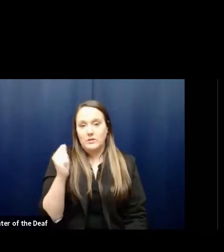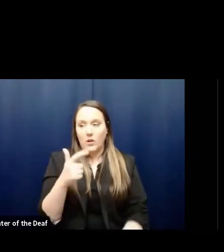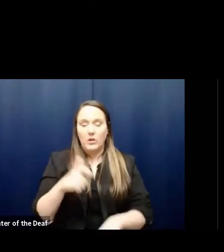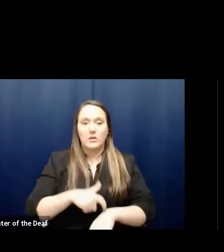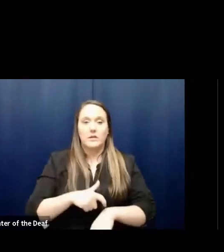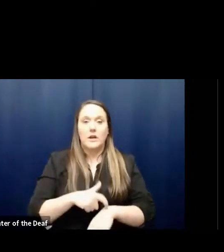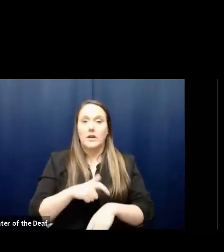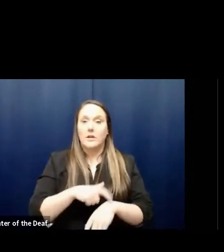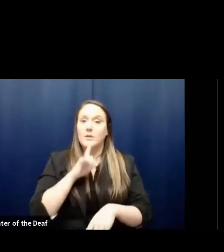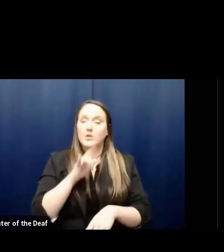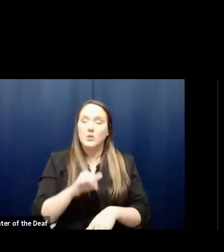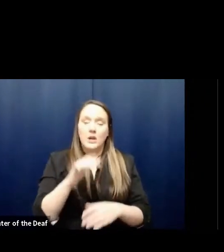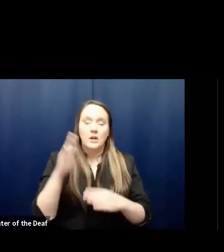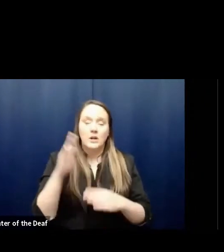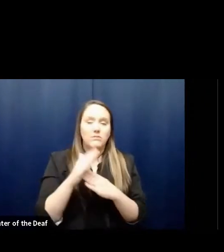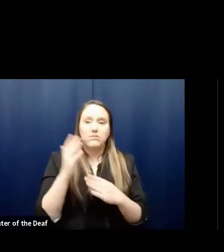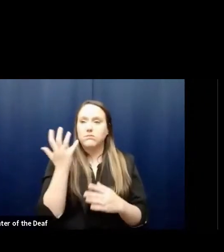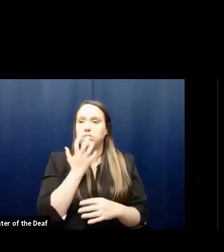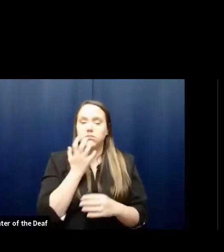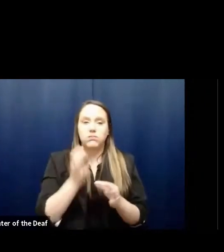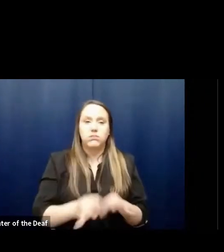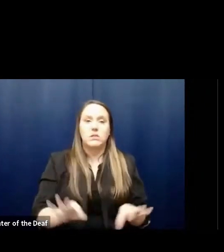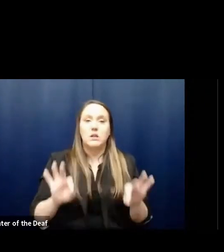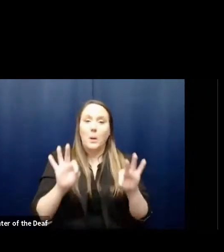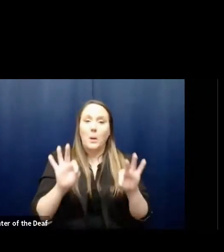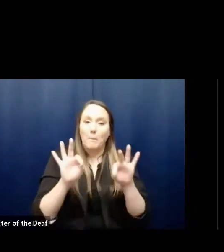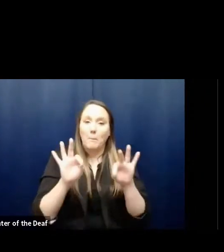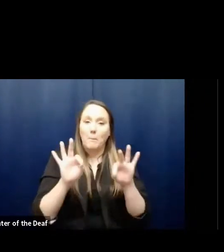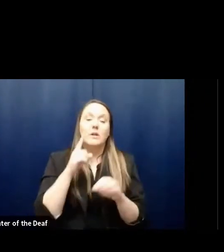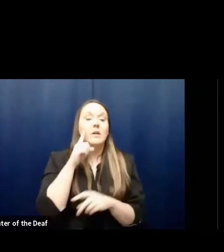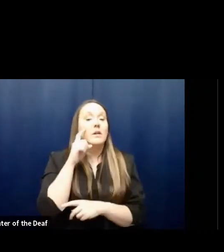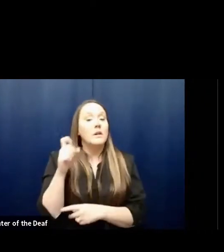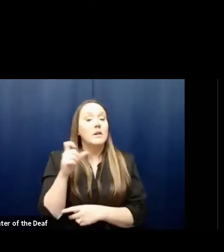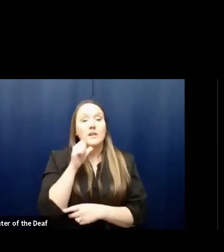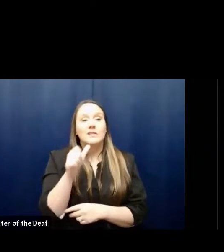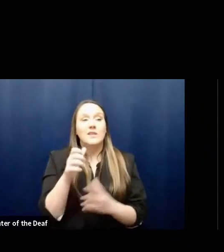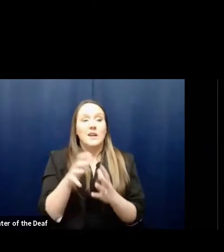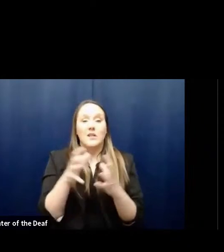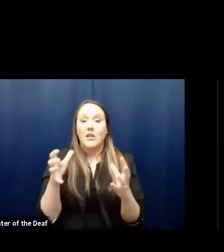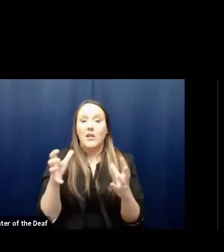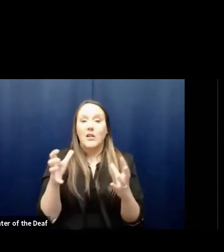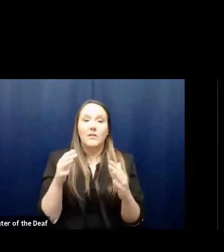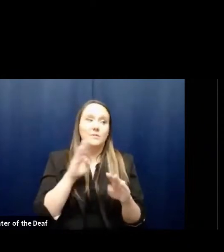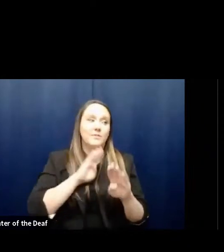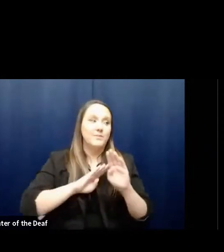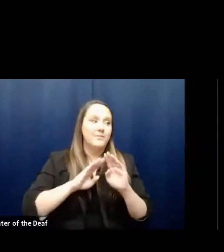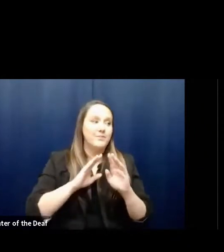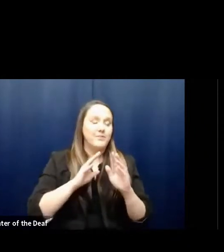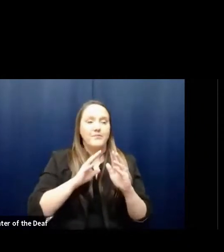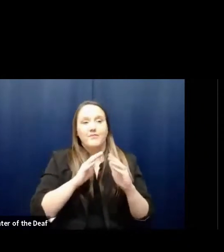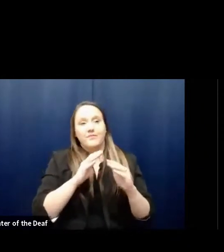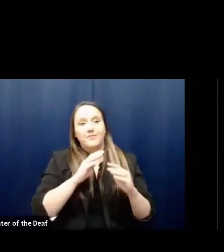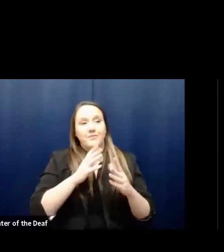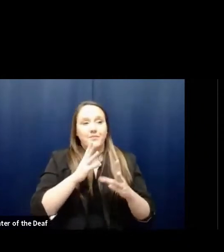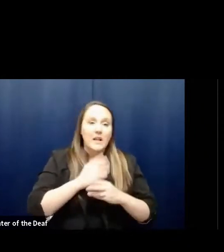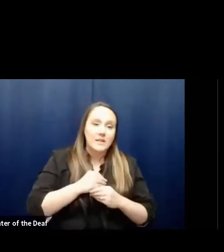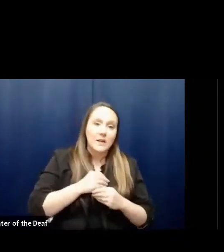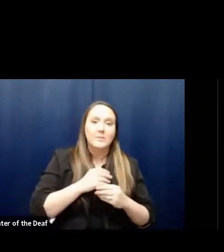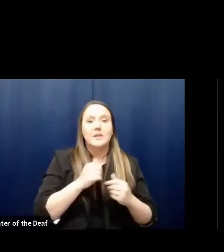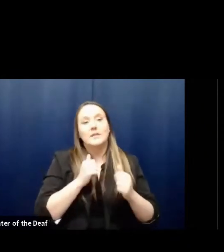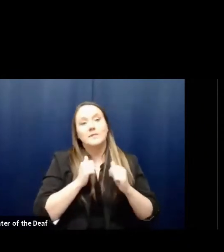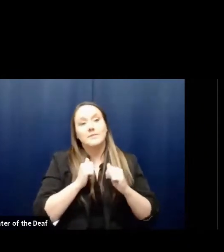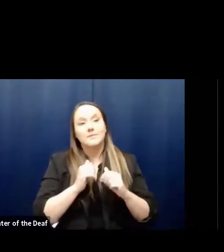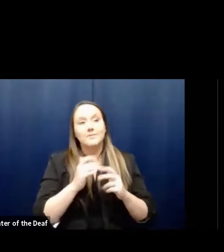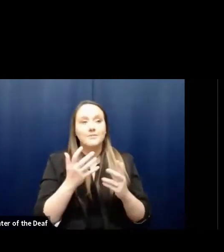than ever now. There's really not a lot of tolerance out there among the community and businesses